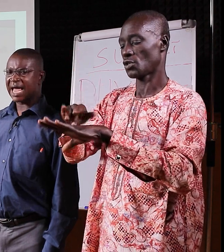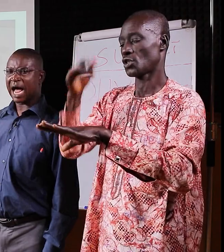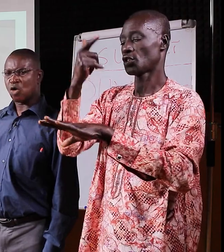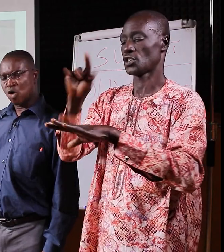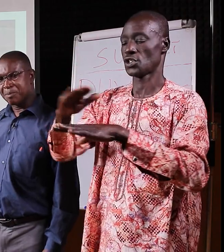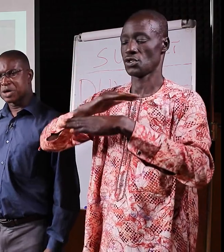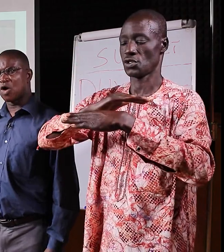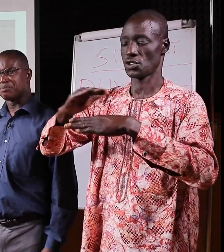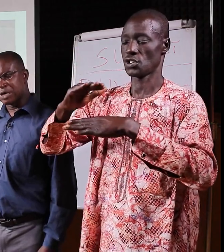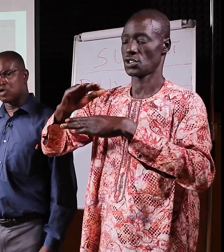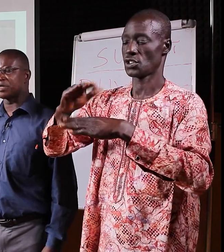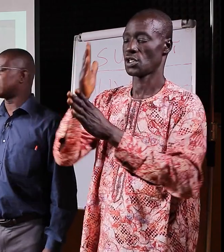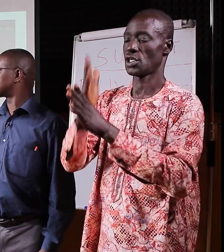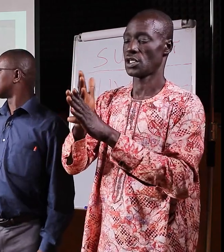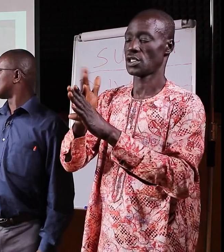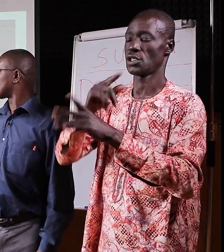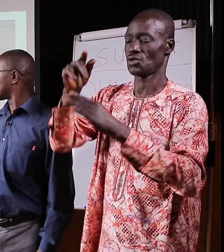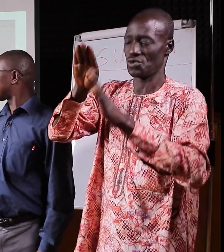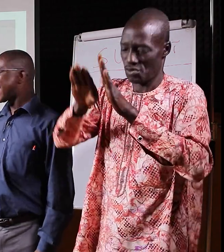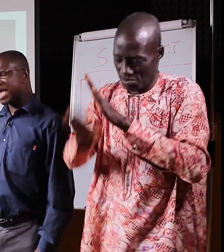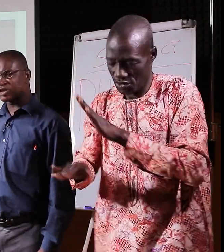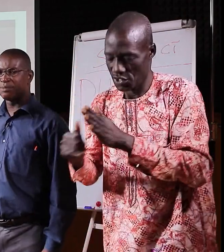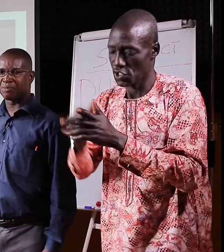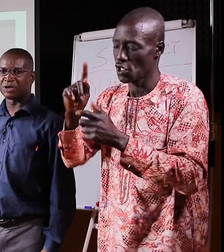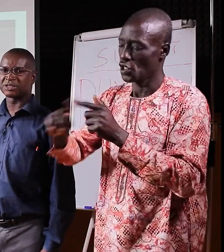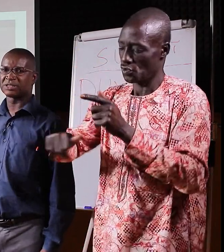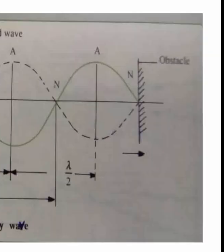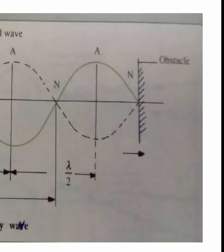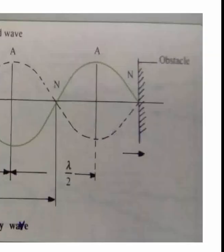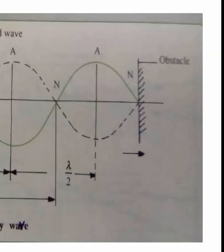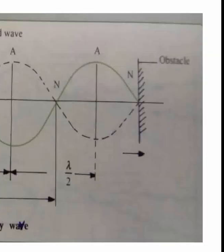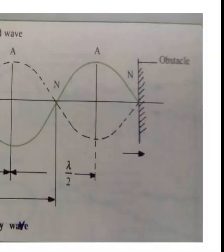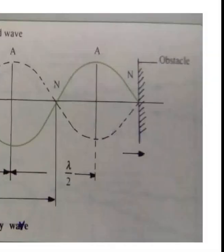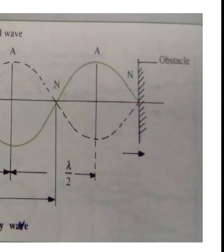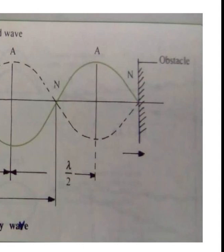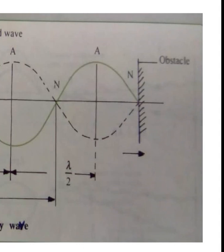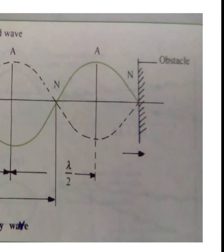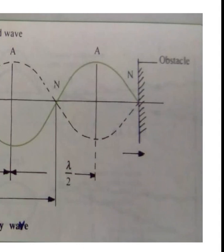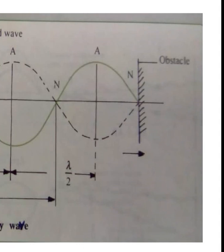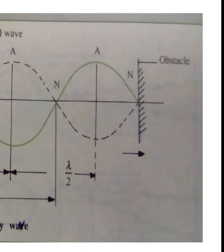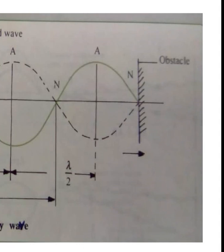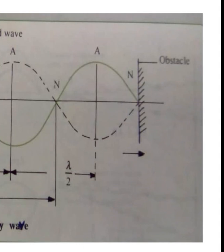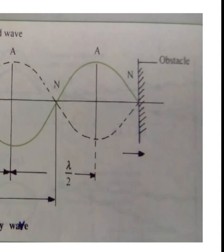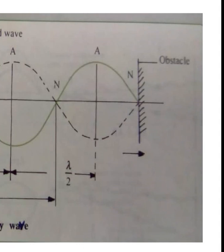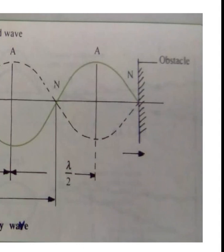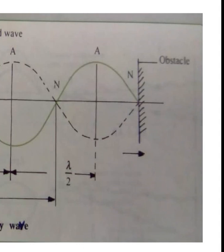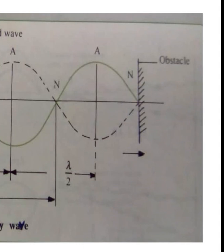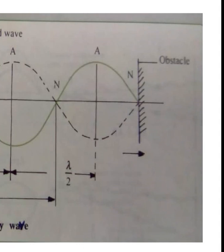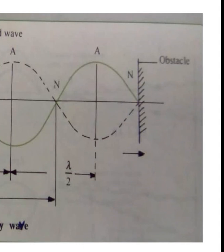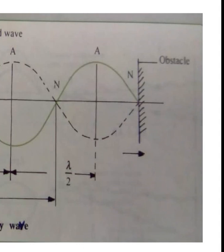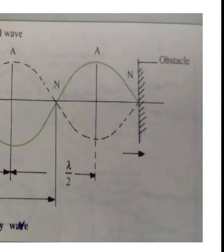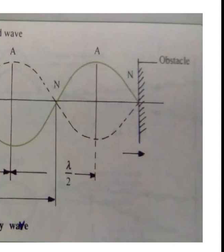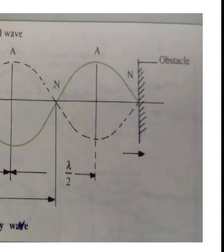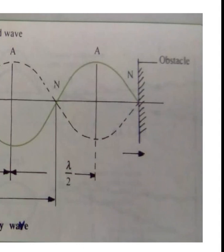horizontal line and go below it to another extreme point, and then go up again and in that form.